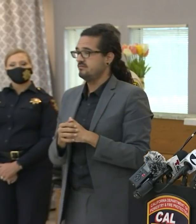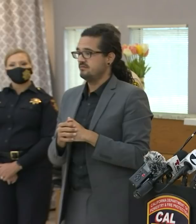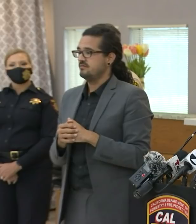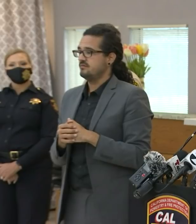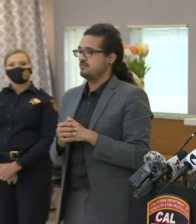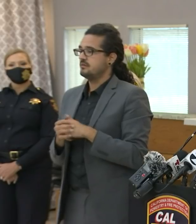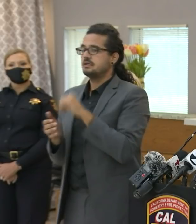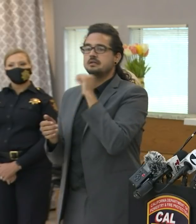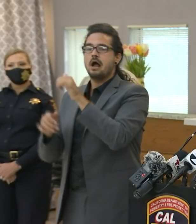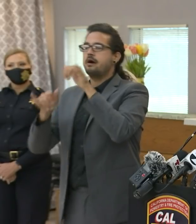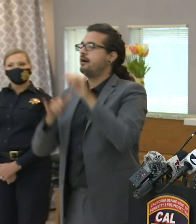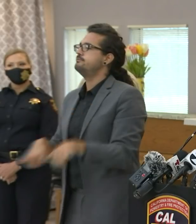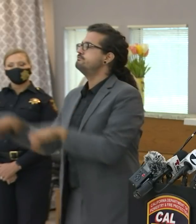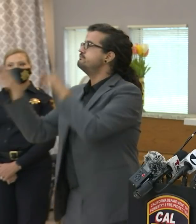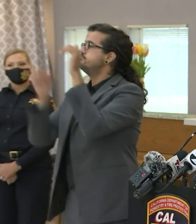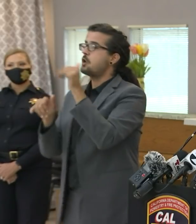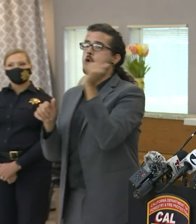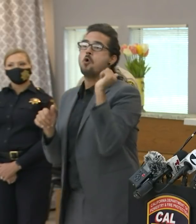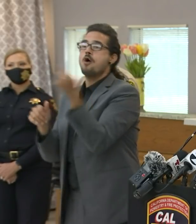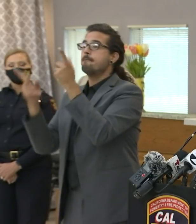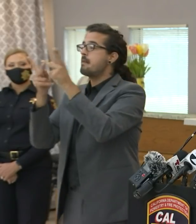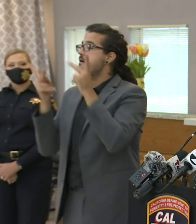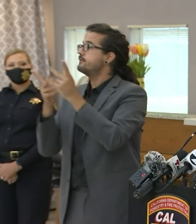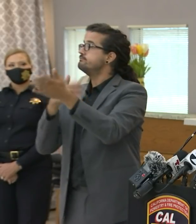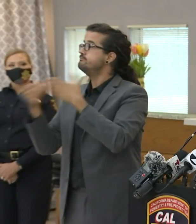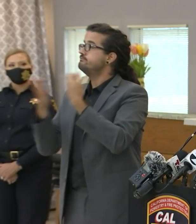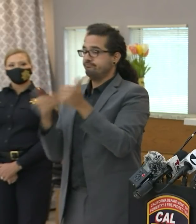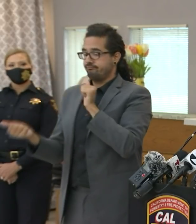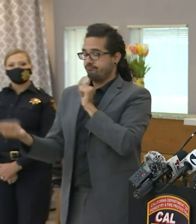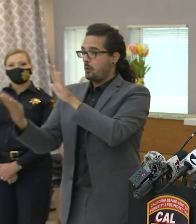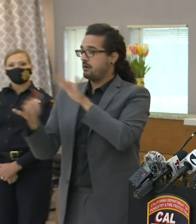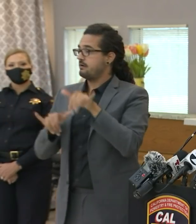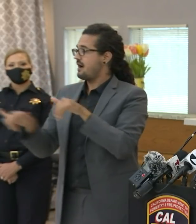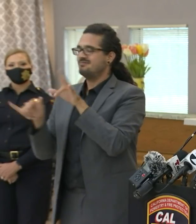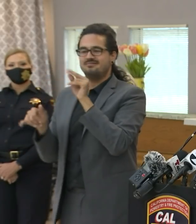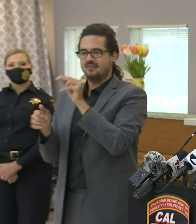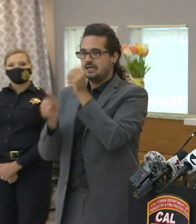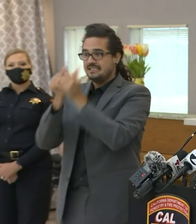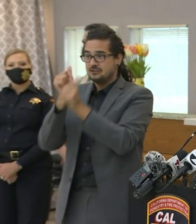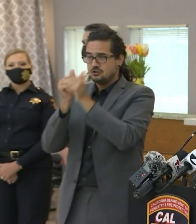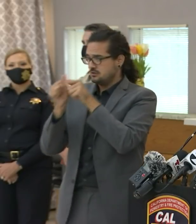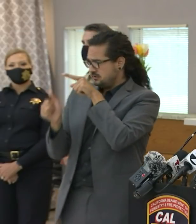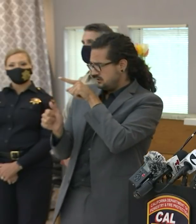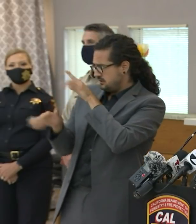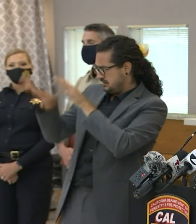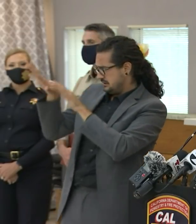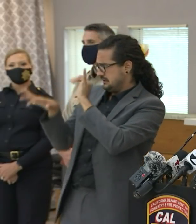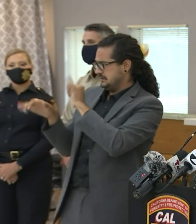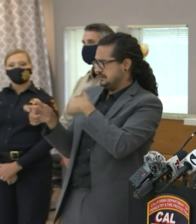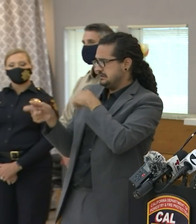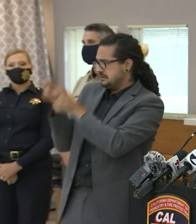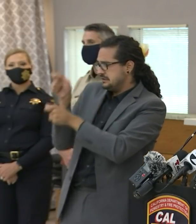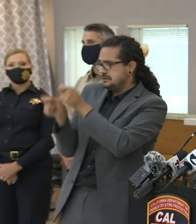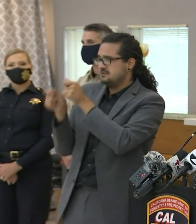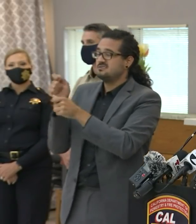on every fire. In that particular case, we really have to look at our strategies and with the limited resources again